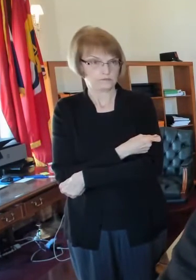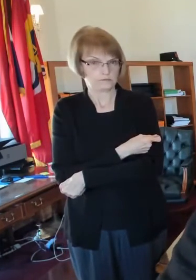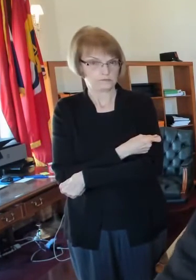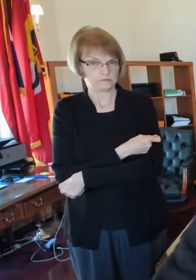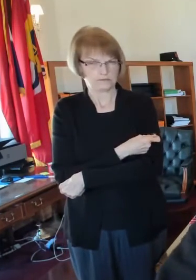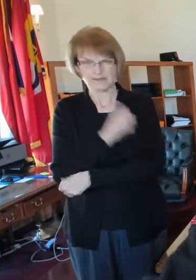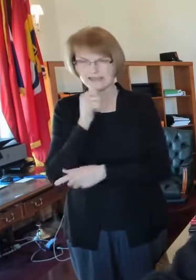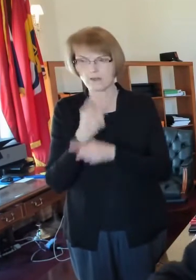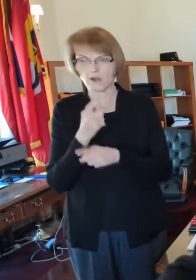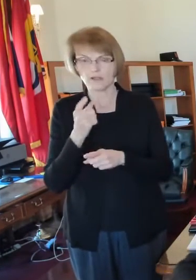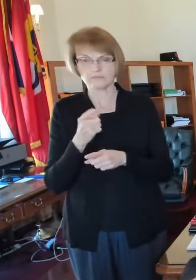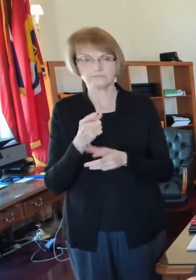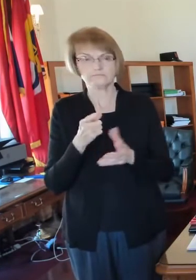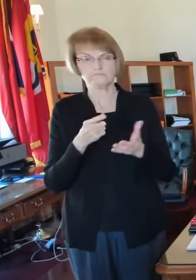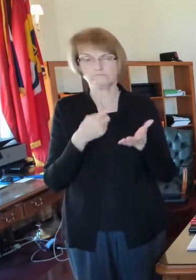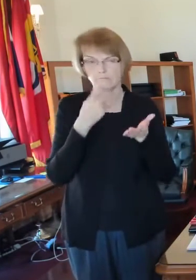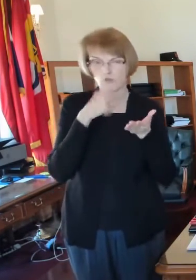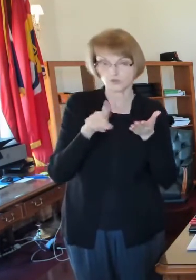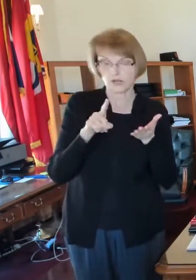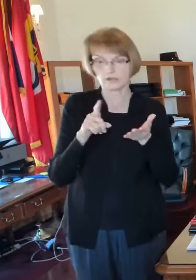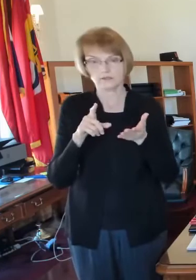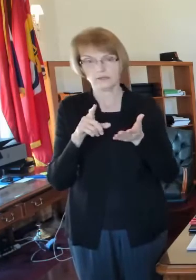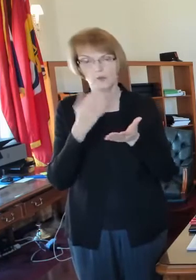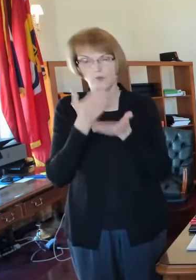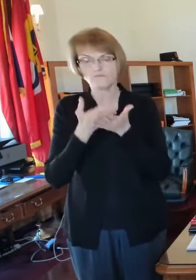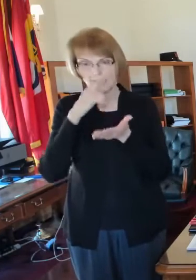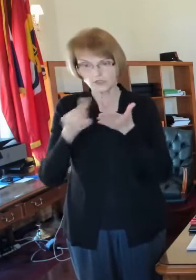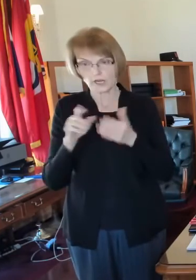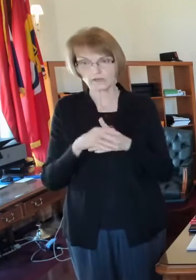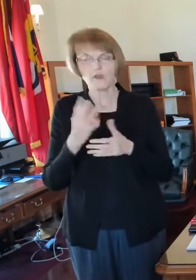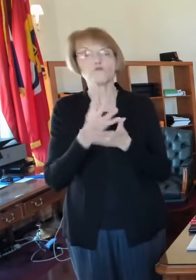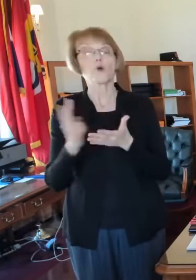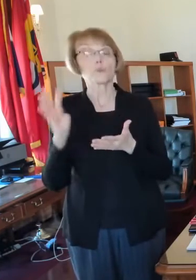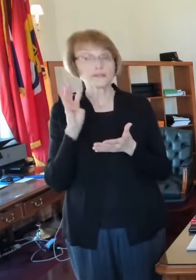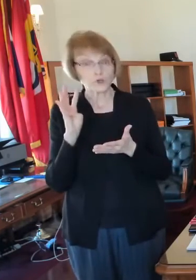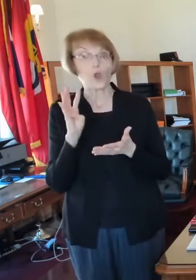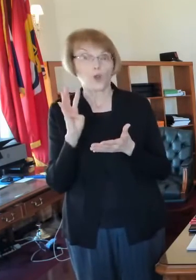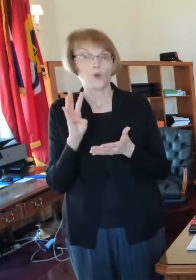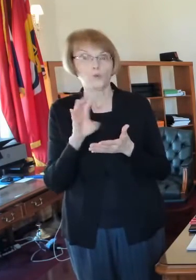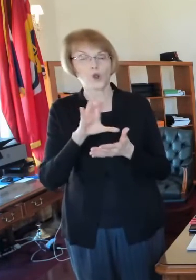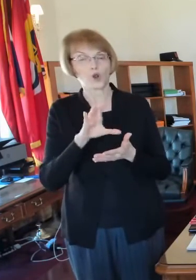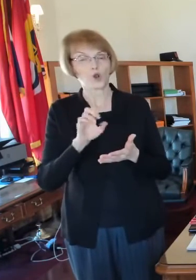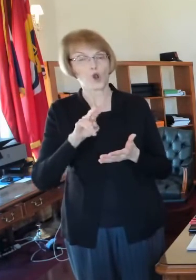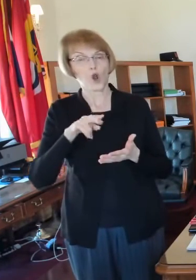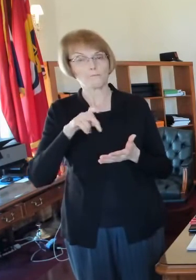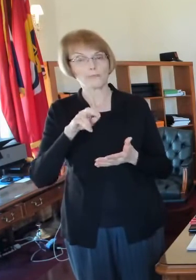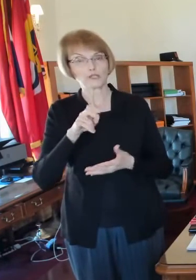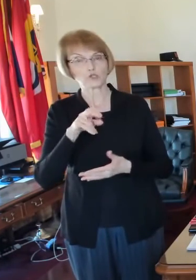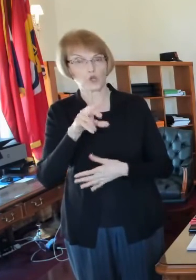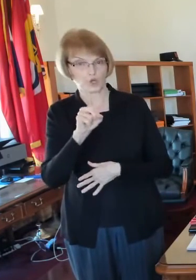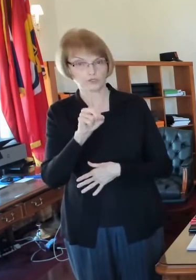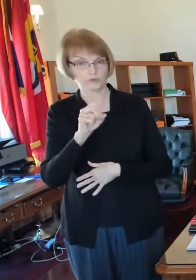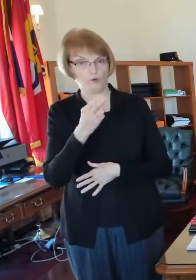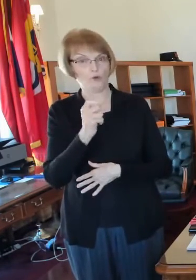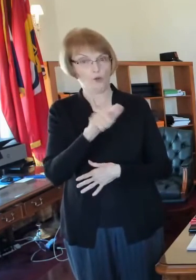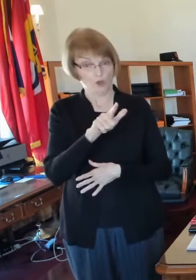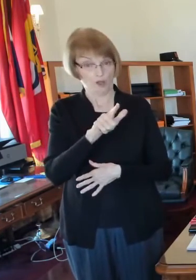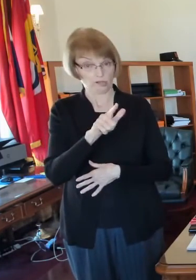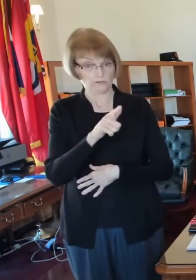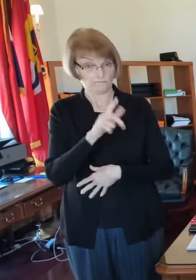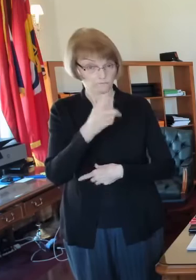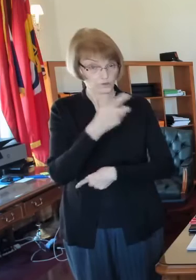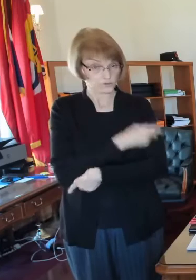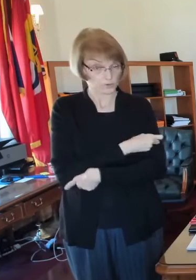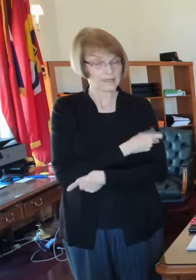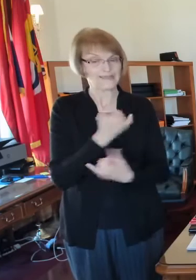No, that's not right. I'll fact check in a second. Okay, we'll fact check the date. 4 weeks ago, if you got your vaccine at Carpenter's Hall, you'll go this